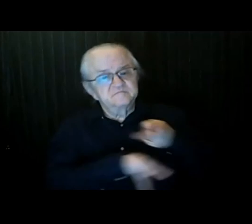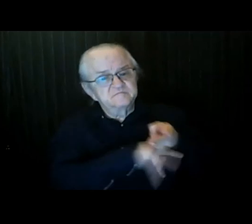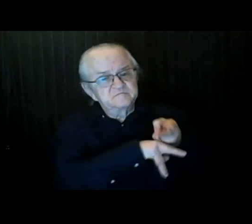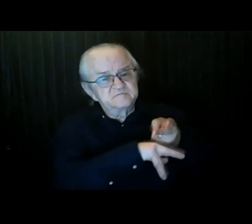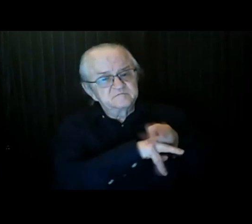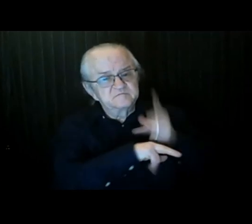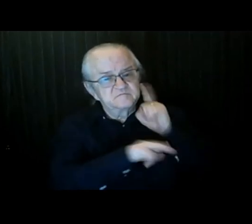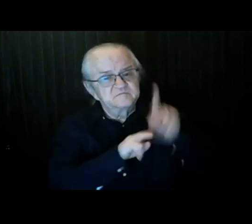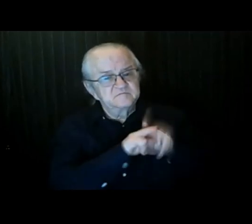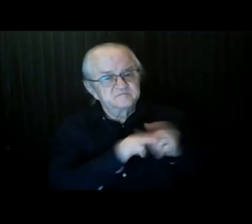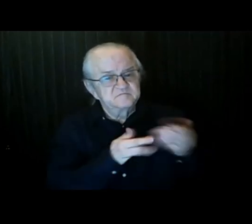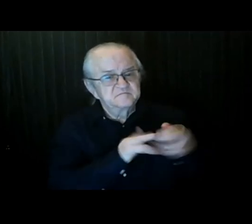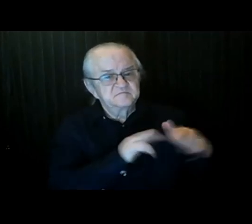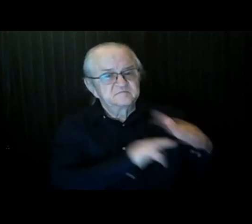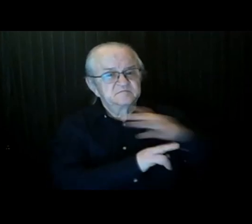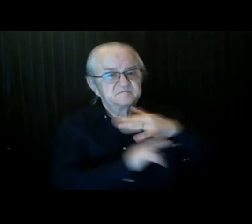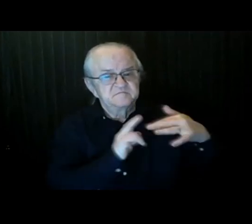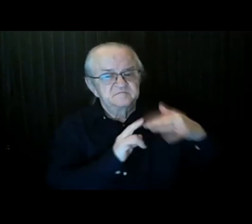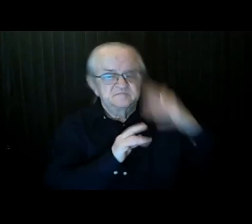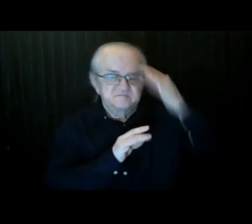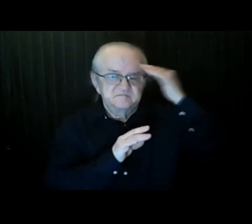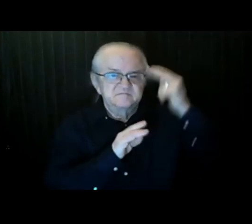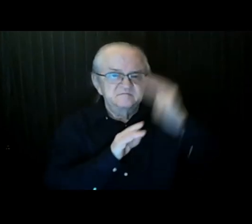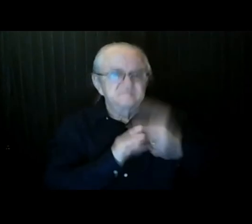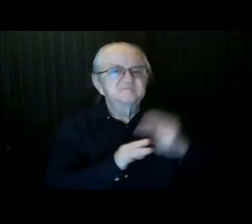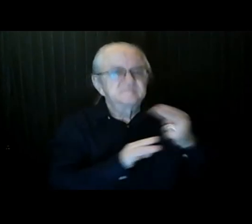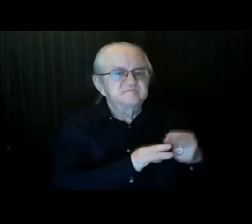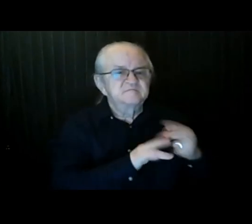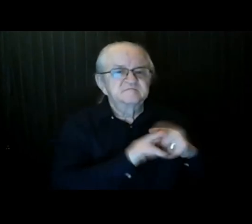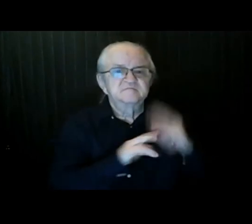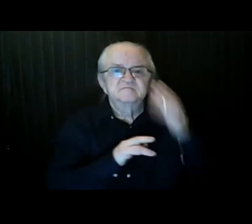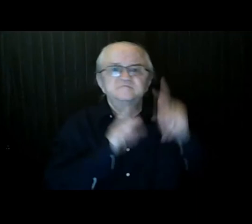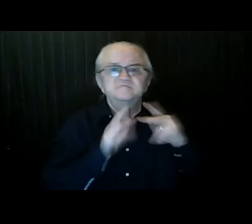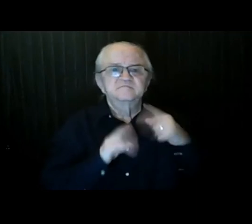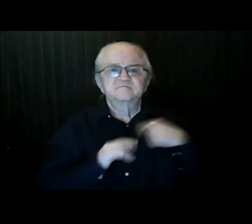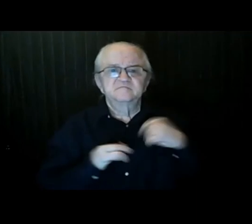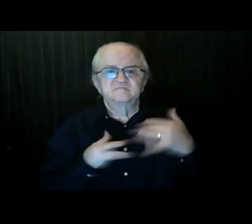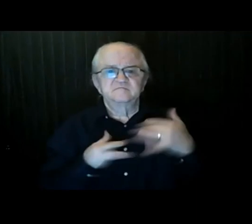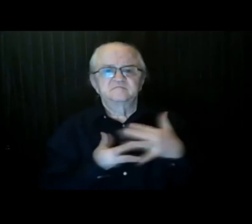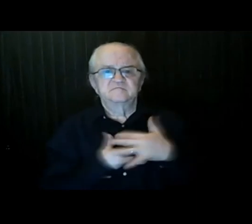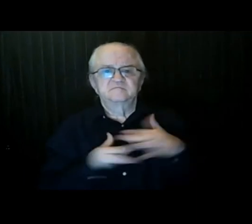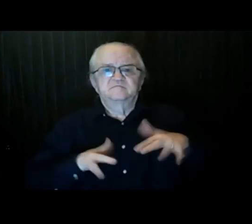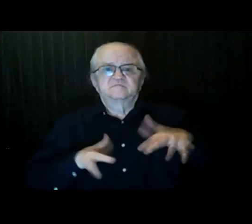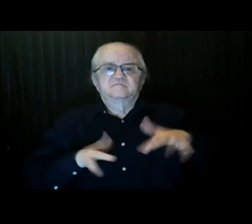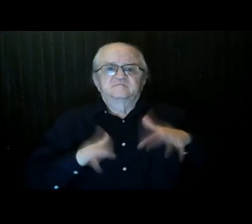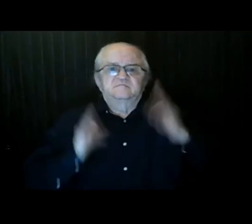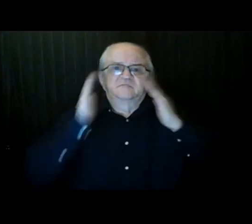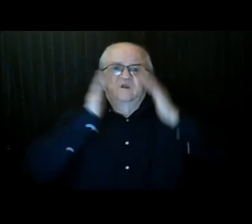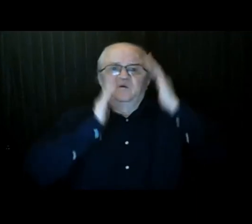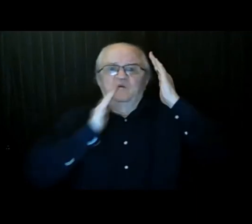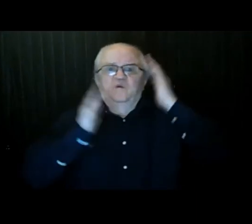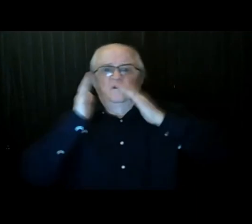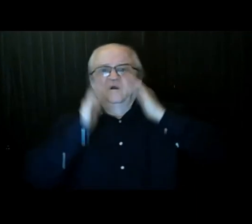in this new environment where I knew the names, but I didn't know the people. And I was scared and jumpy and worried. And I did this for days.